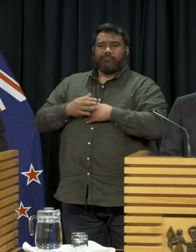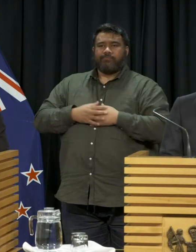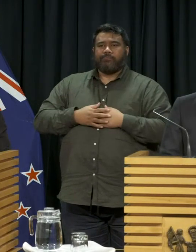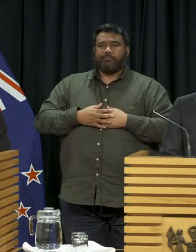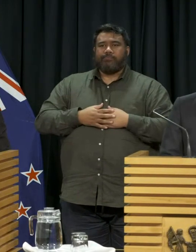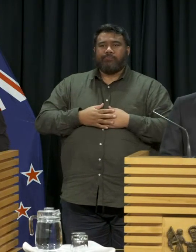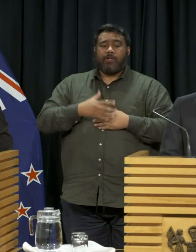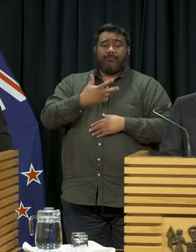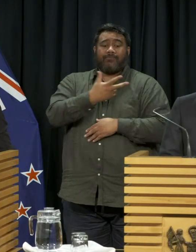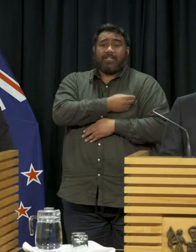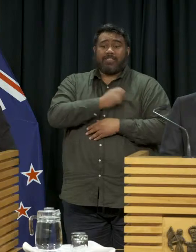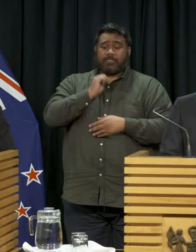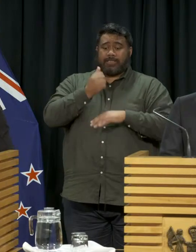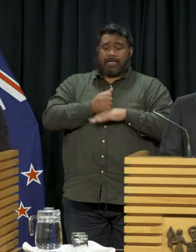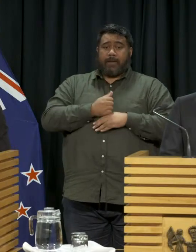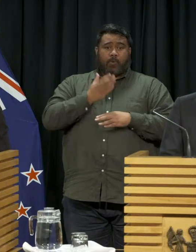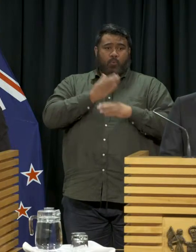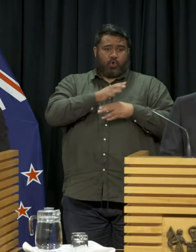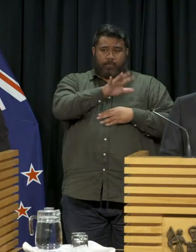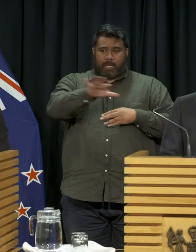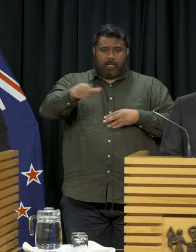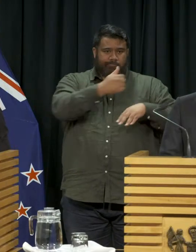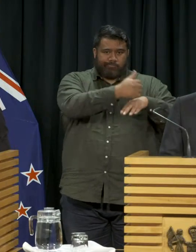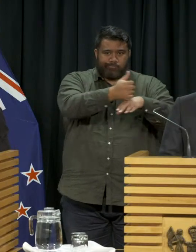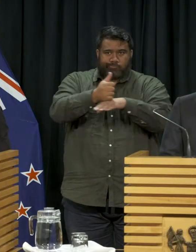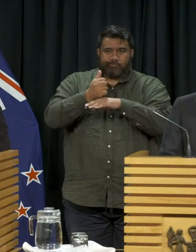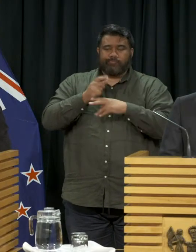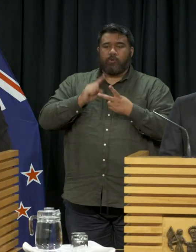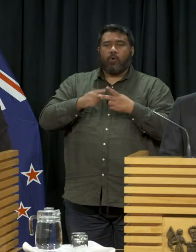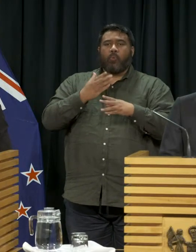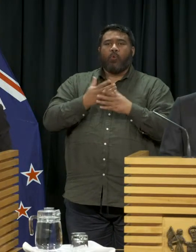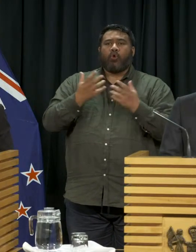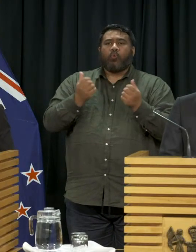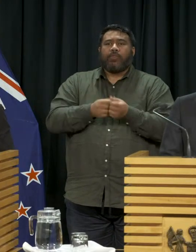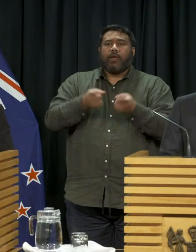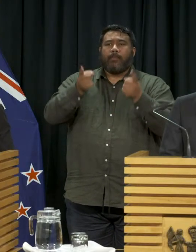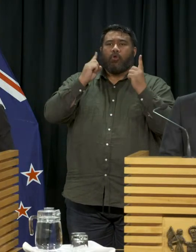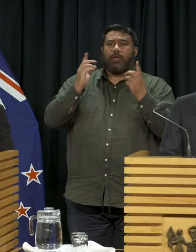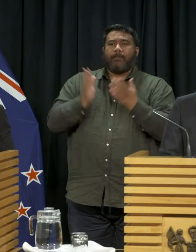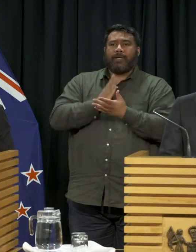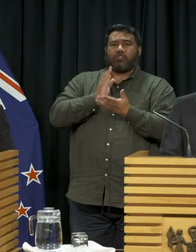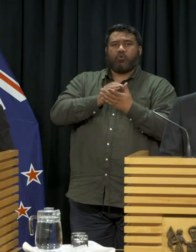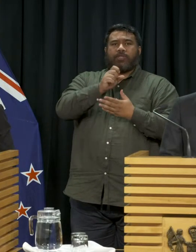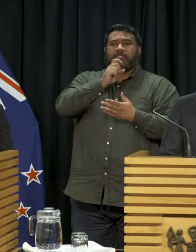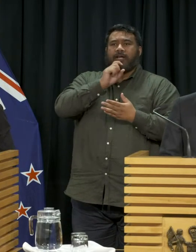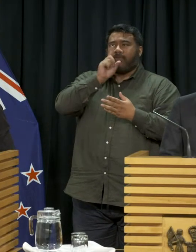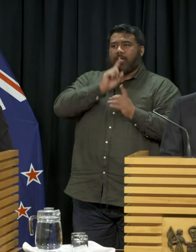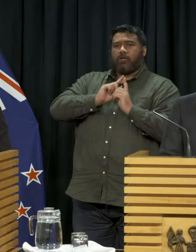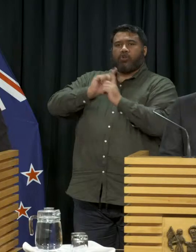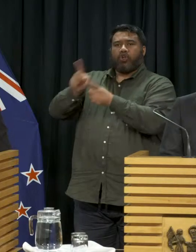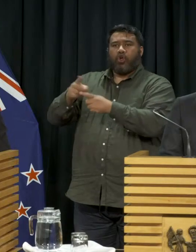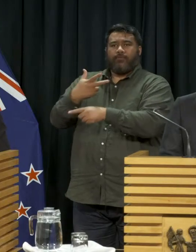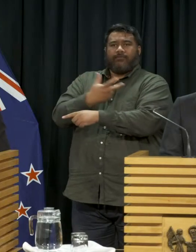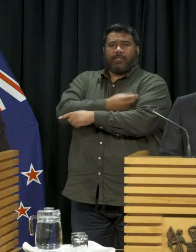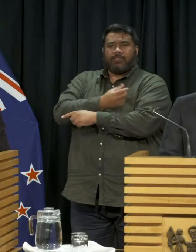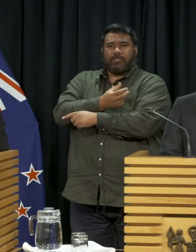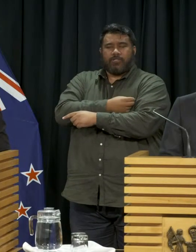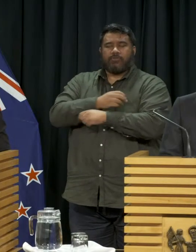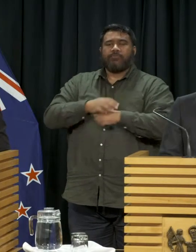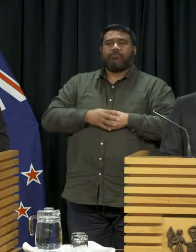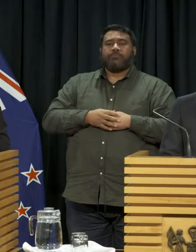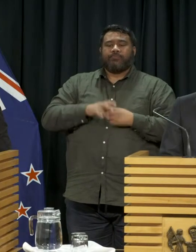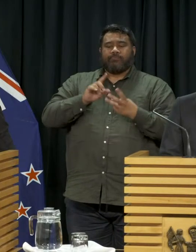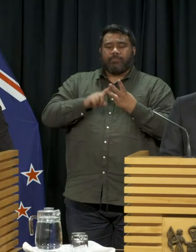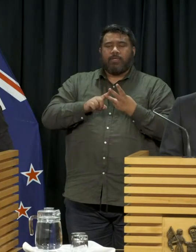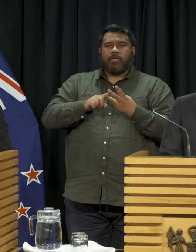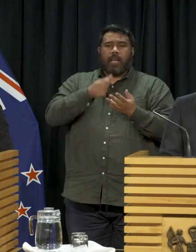workplaces. We worked with employers to make sure workers were given time and support to go and get vaccinated. We communicated directly with workers via